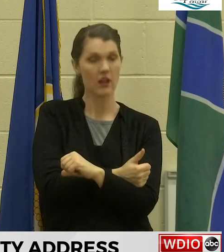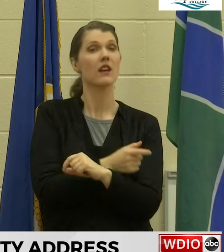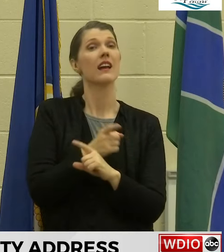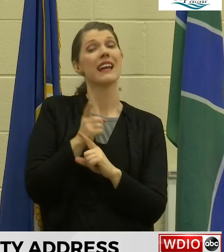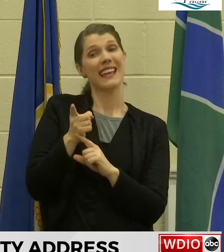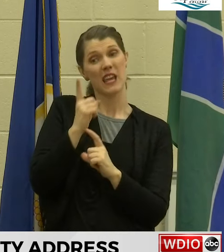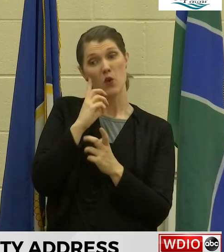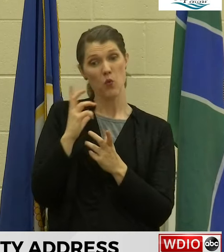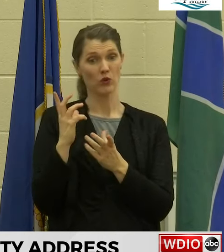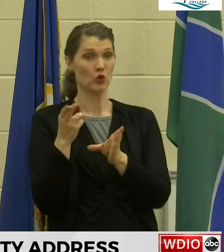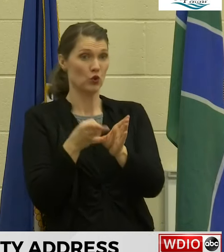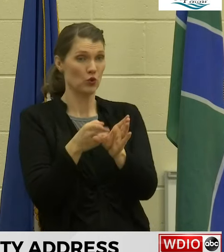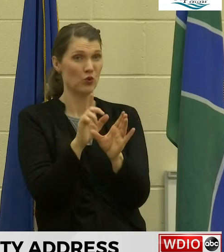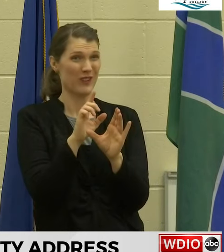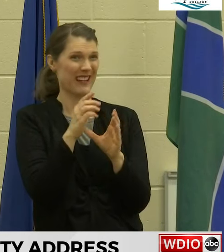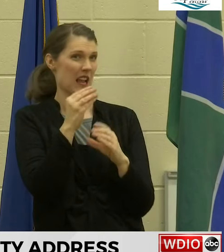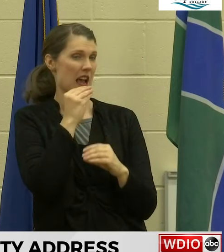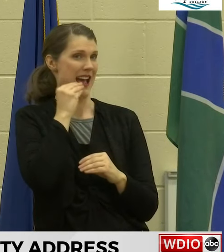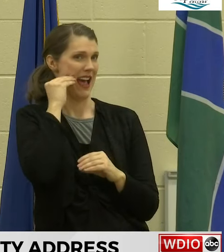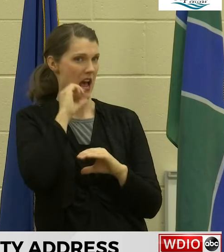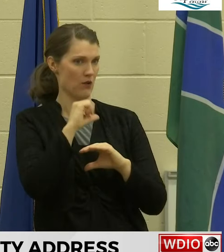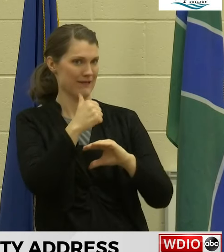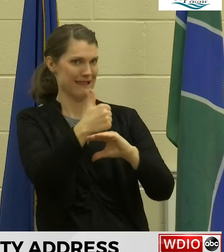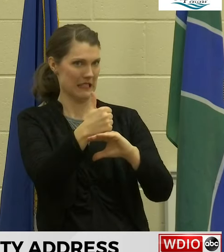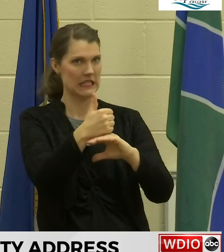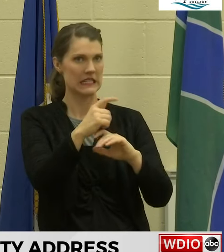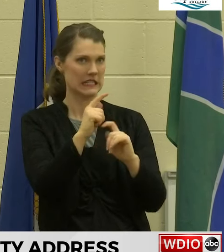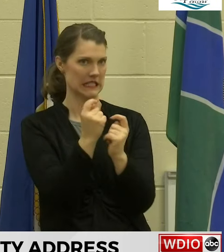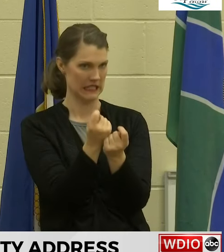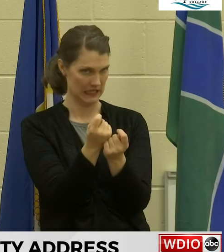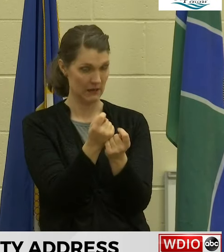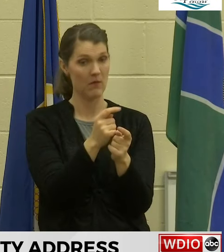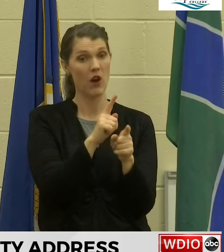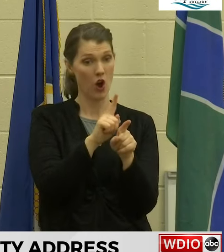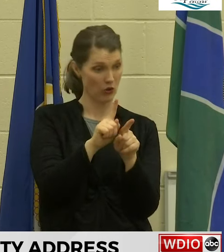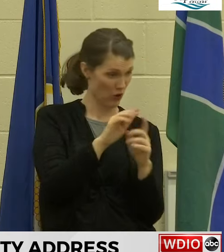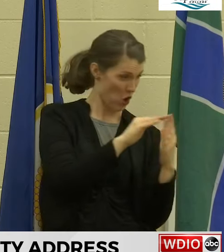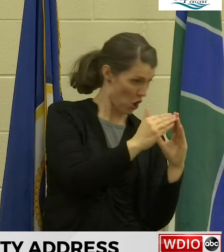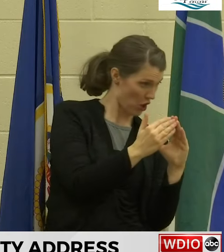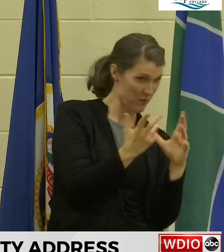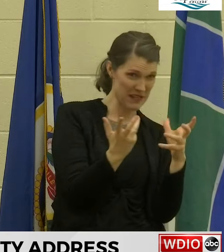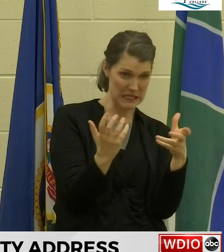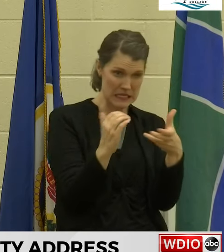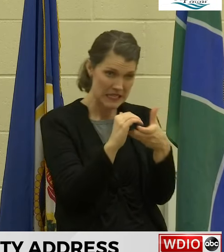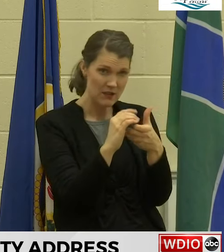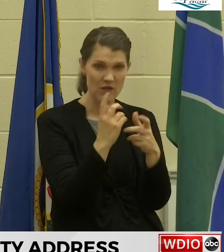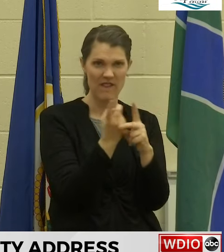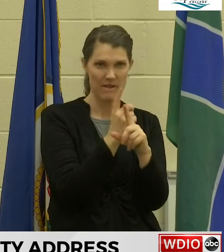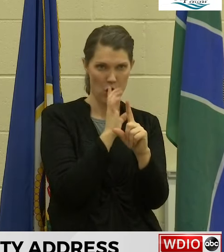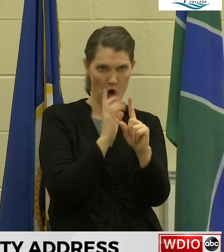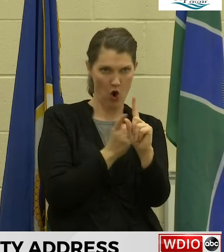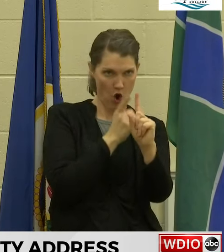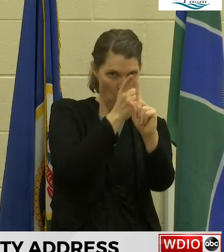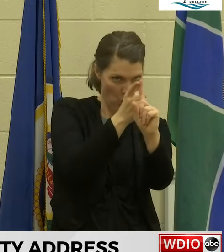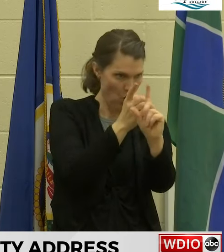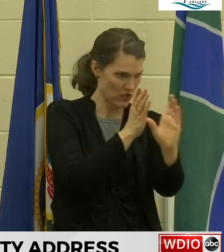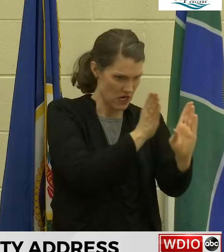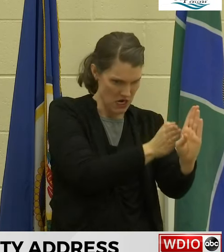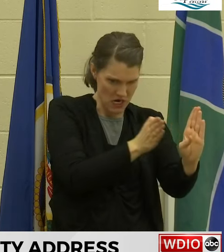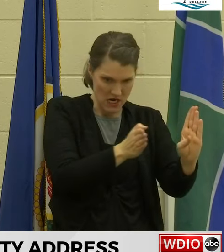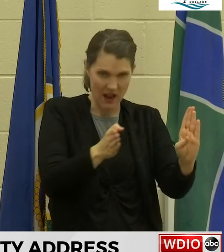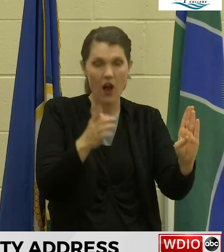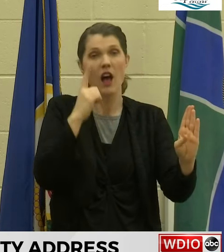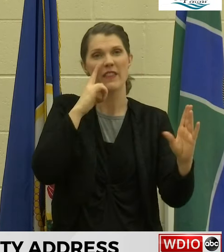a housing team and work with community partners to achieve our housing goals laid out in Imagine